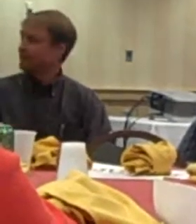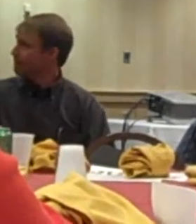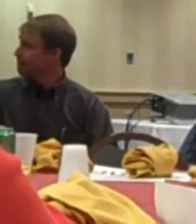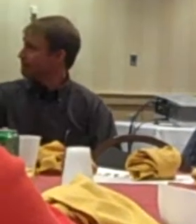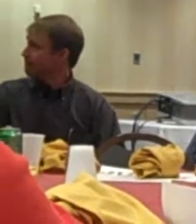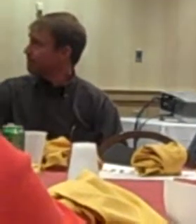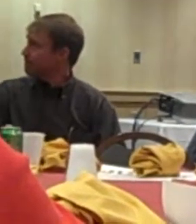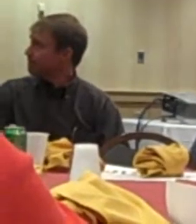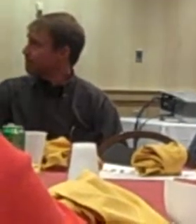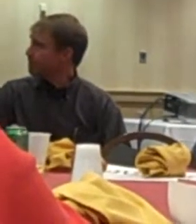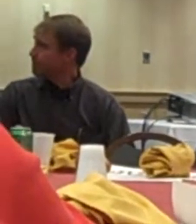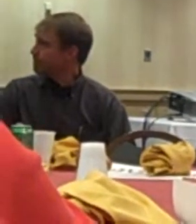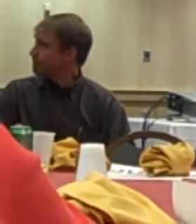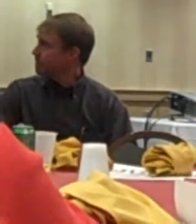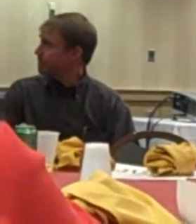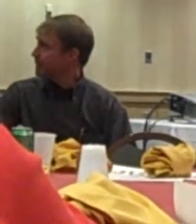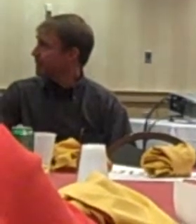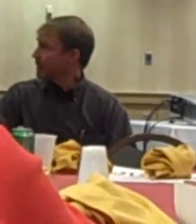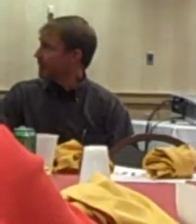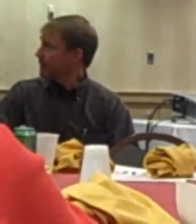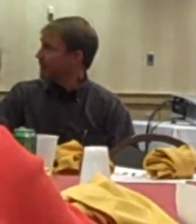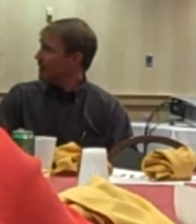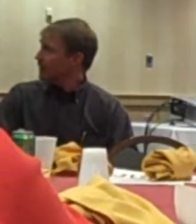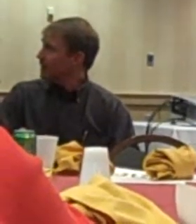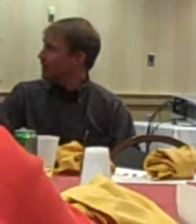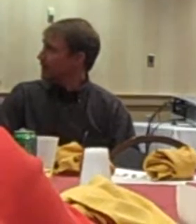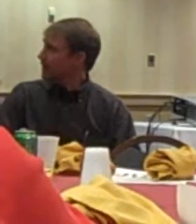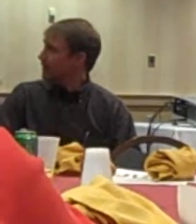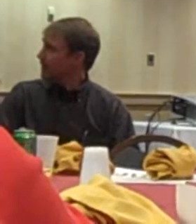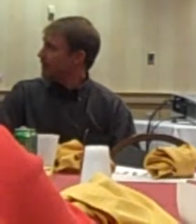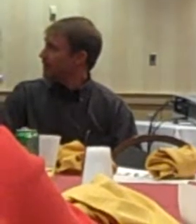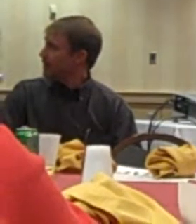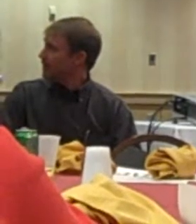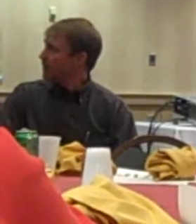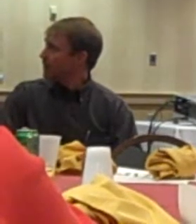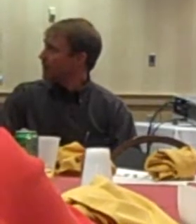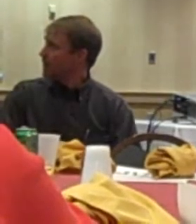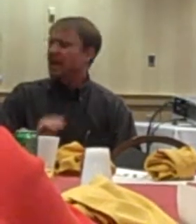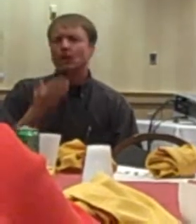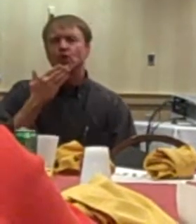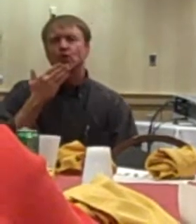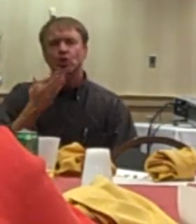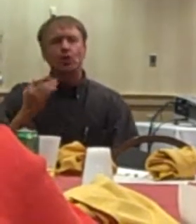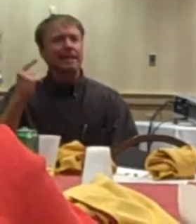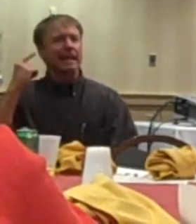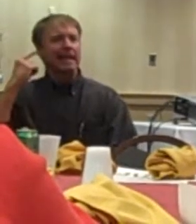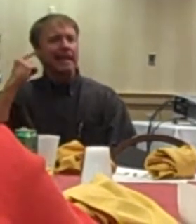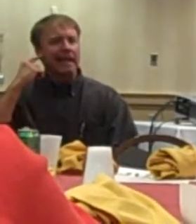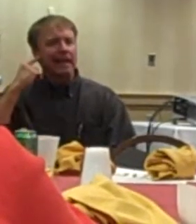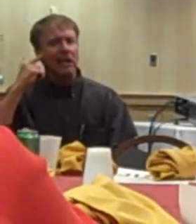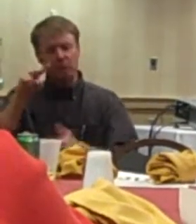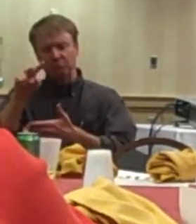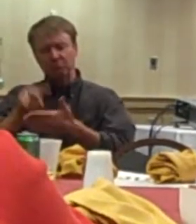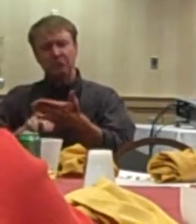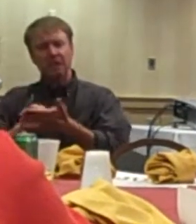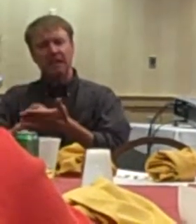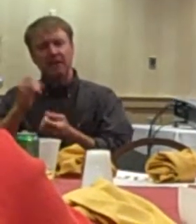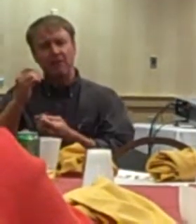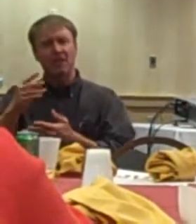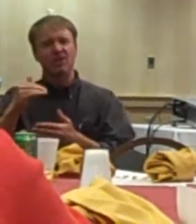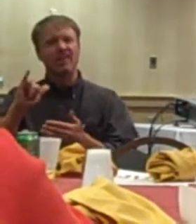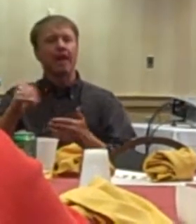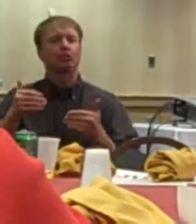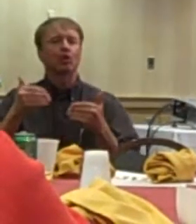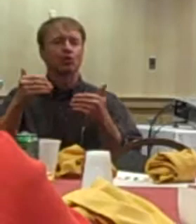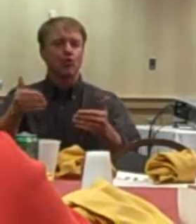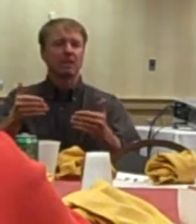standards document and stare at the standards and try to get a sense of it, but it's also good to hear it in prose sometimes, and the progressions documents do